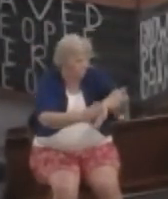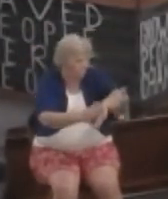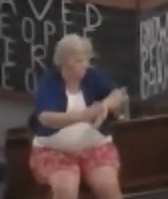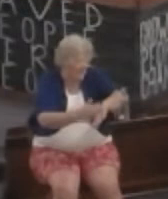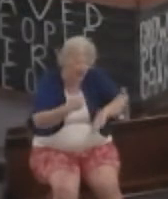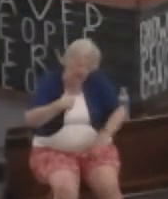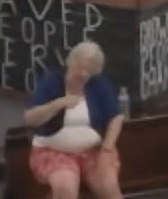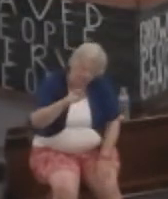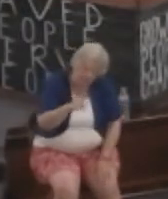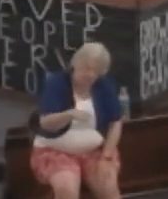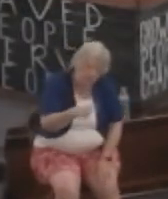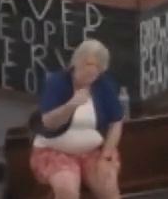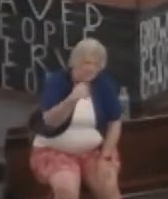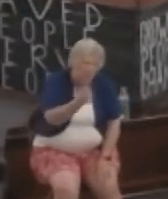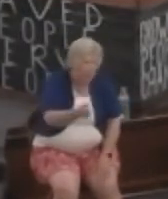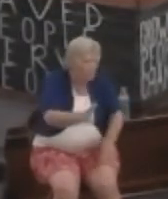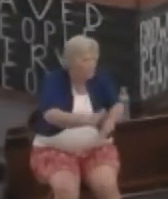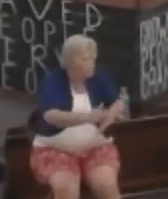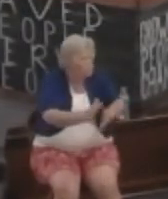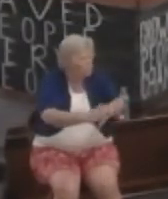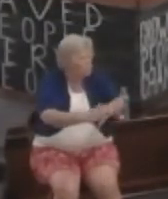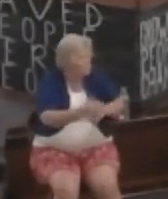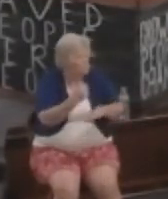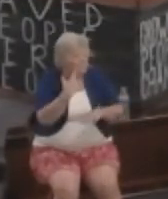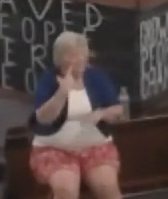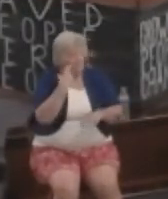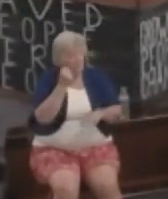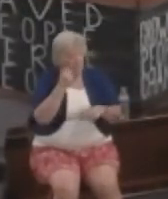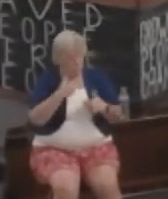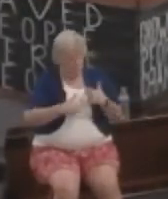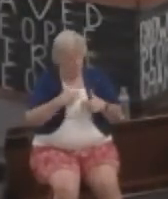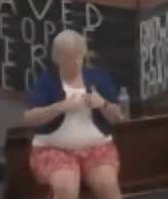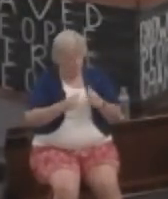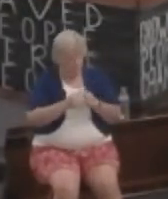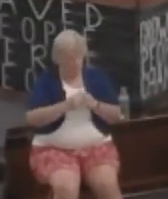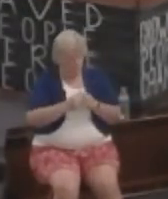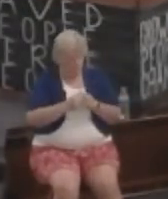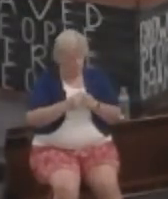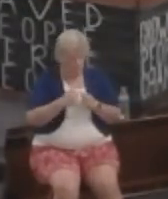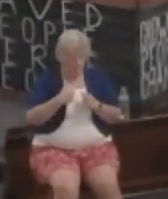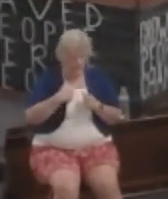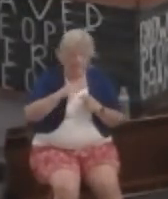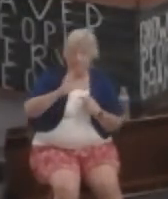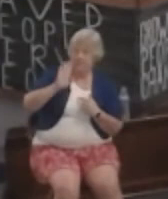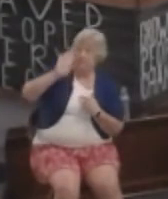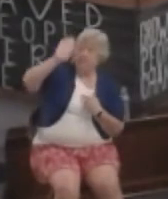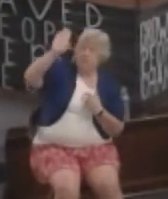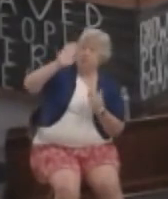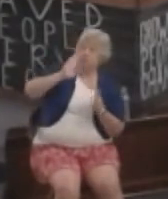I have to. You see, there is a problem with being called a child of God.